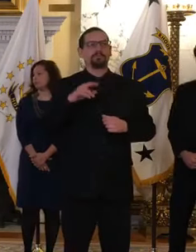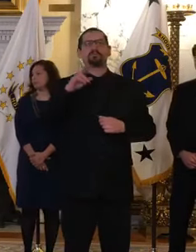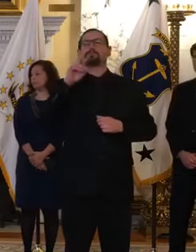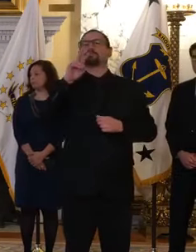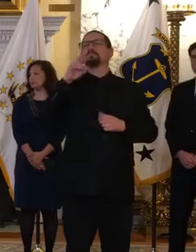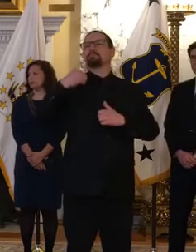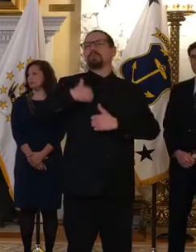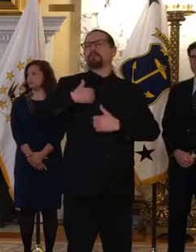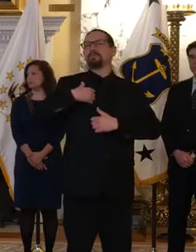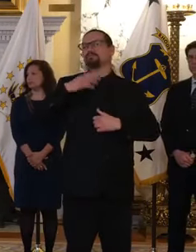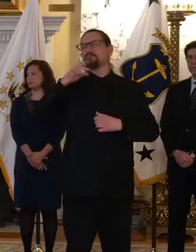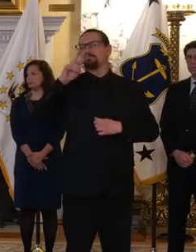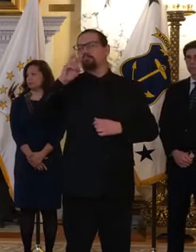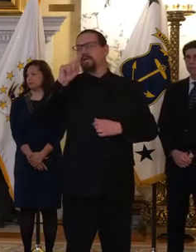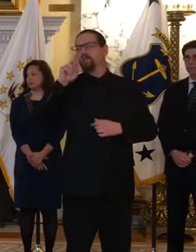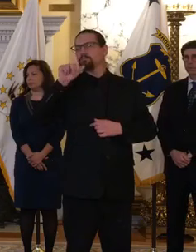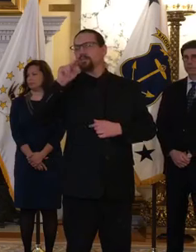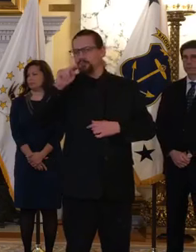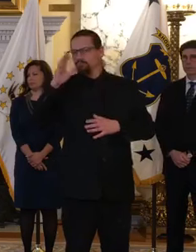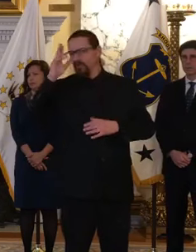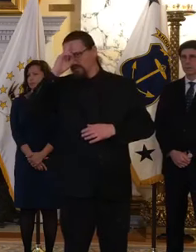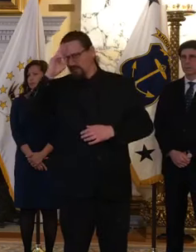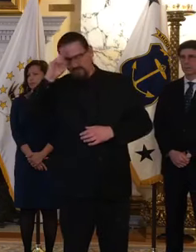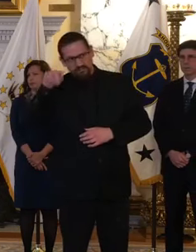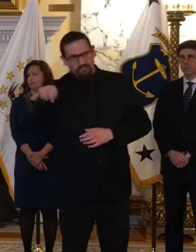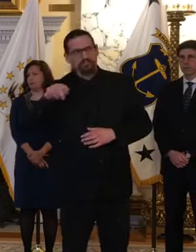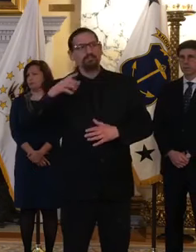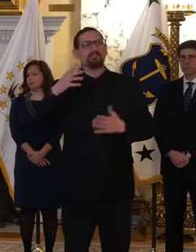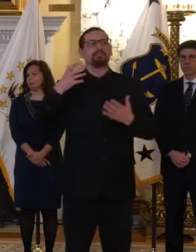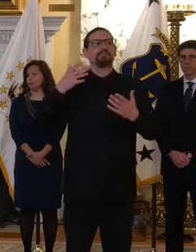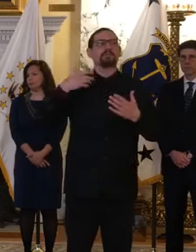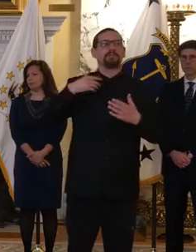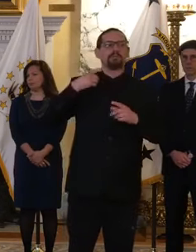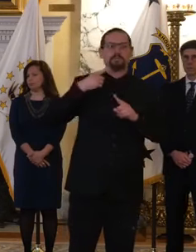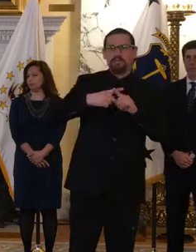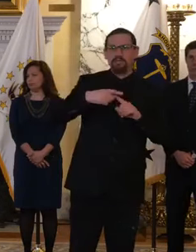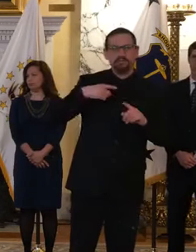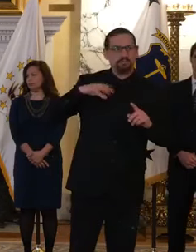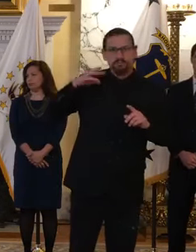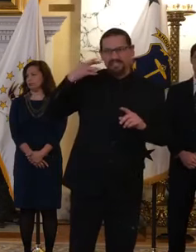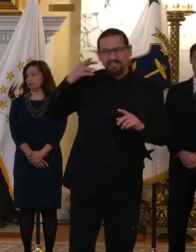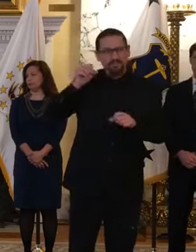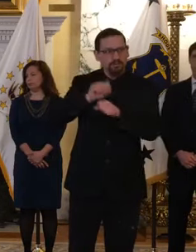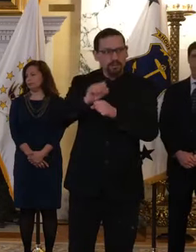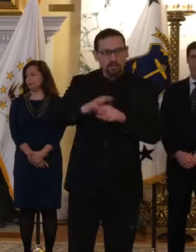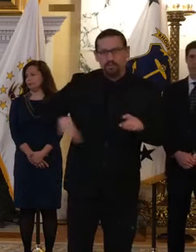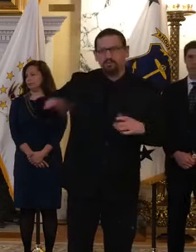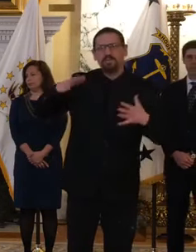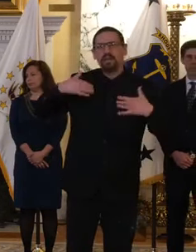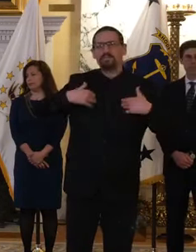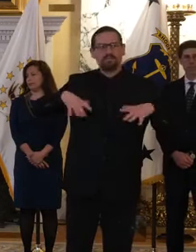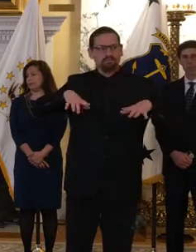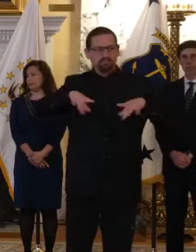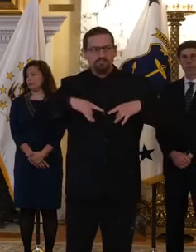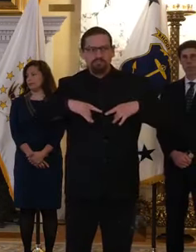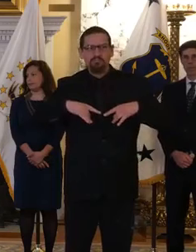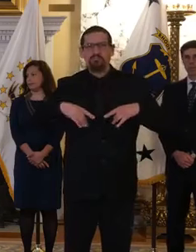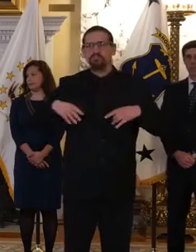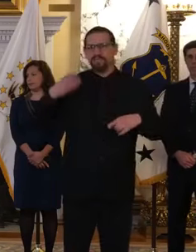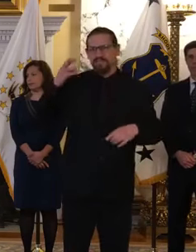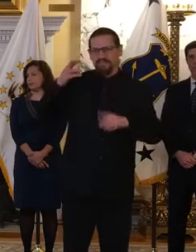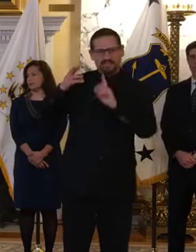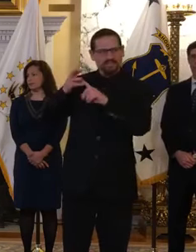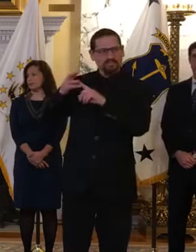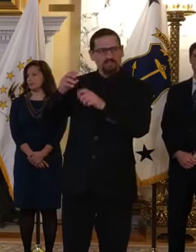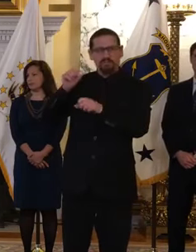said six other employees with potential exposure were told they can work while wearing a mask and should only quarantine if they